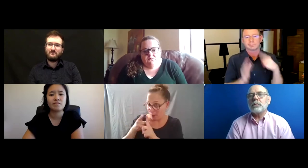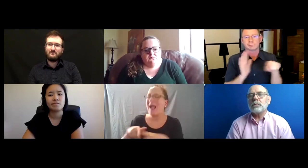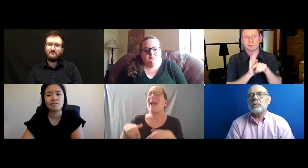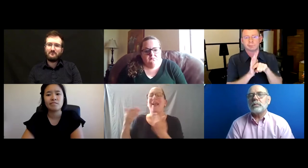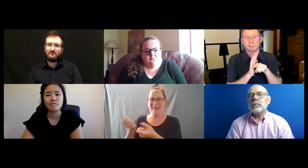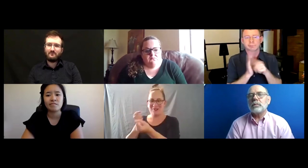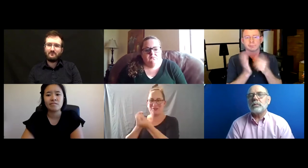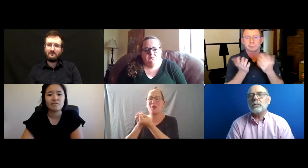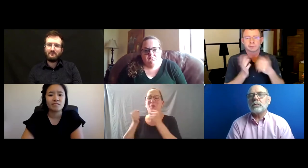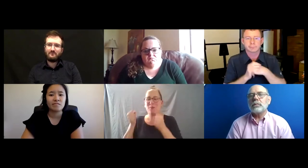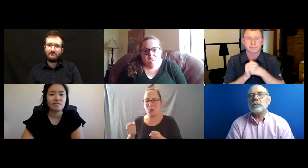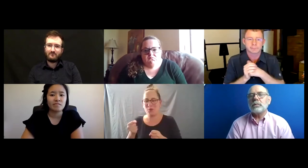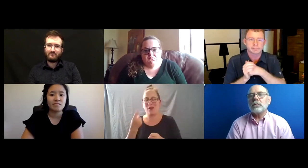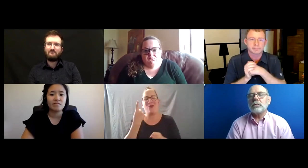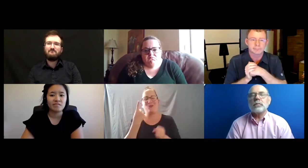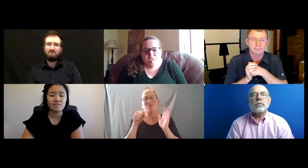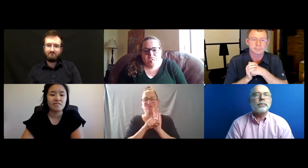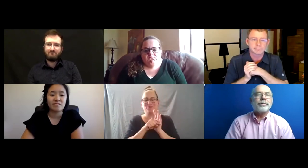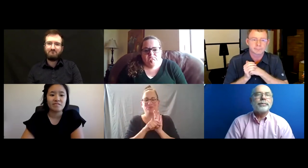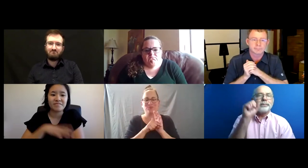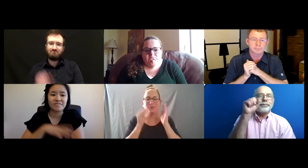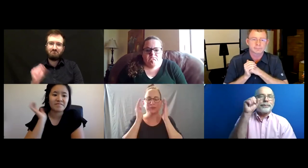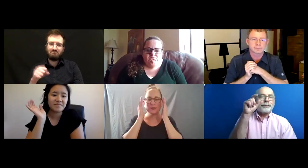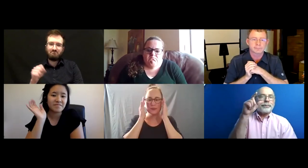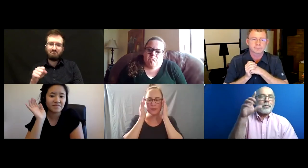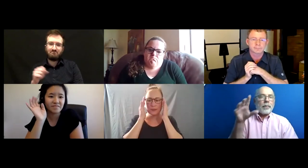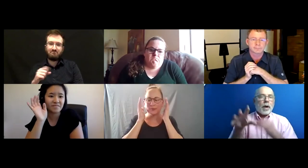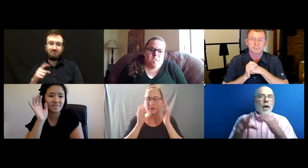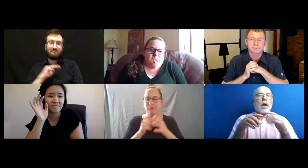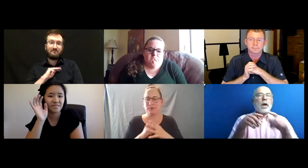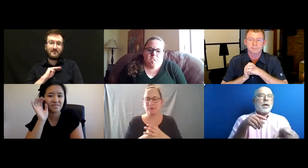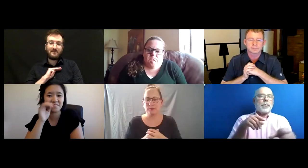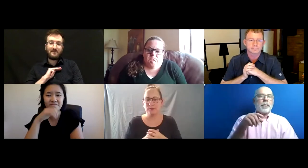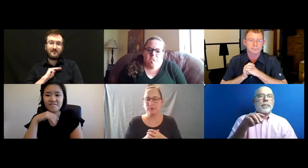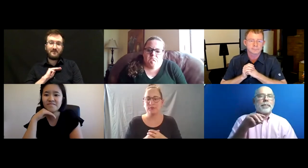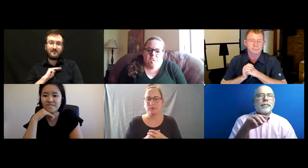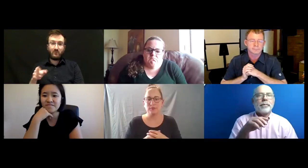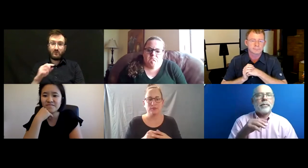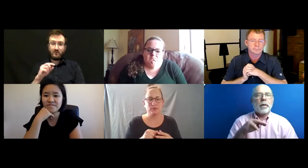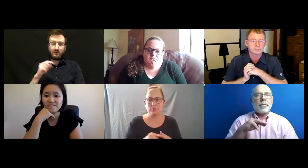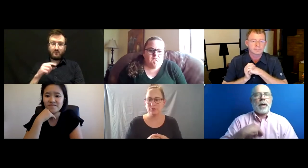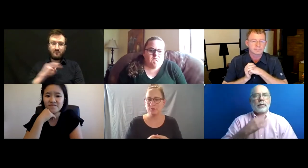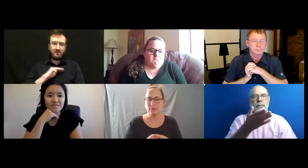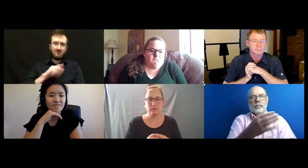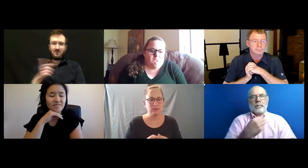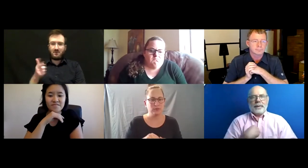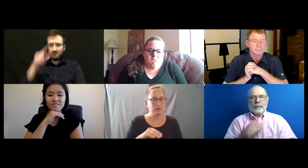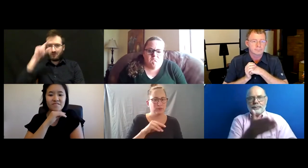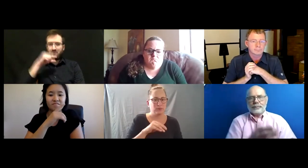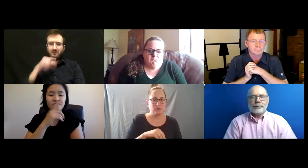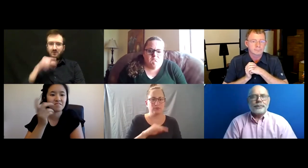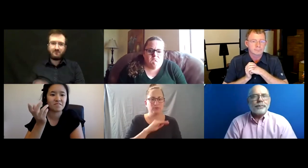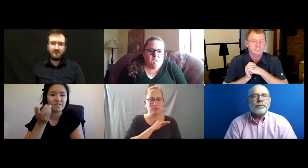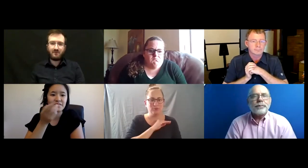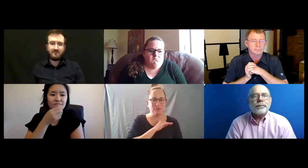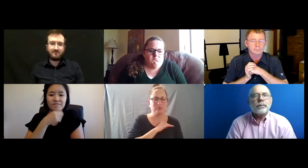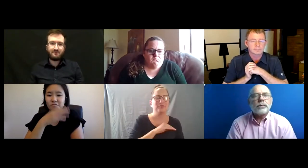become a student of ours before they're able to take advantage of this program. Yes. Michelle and then